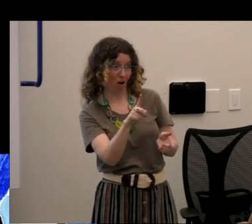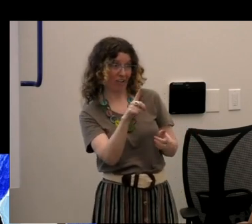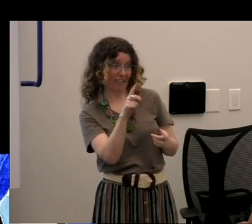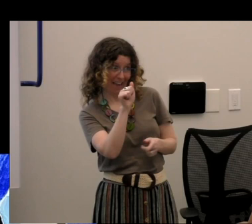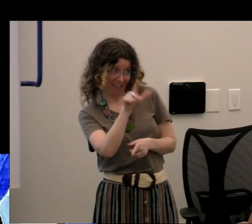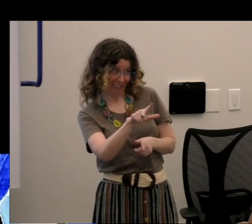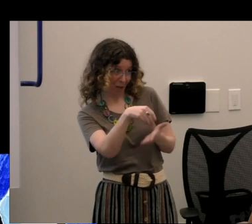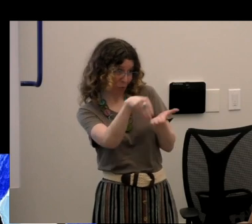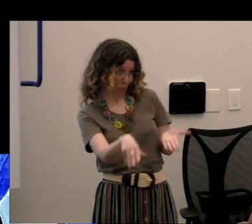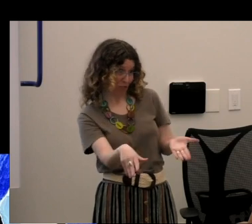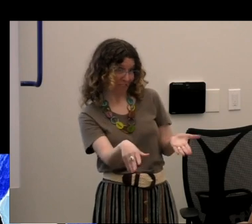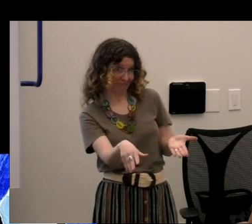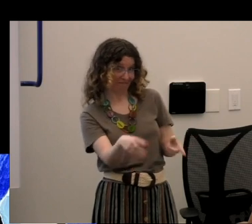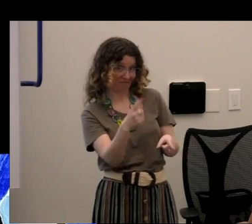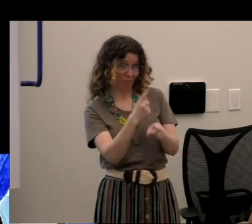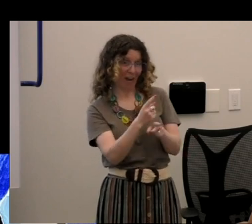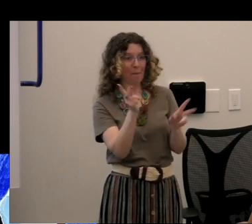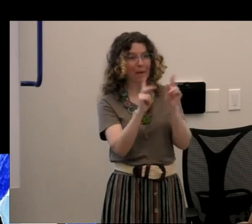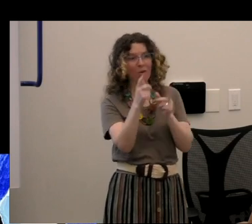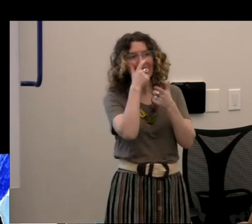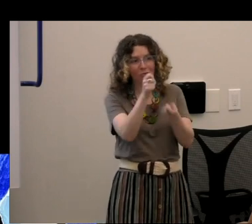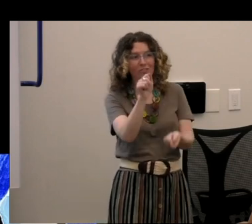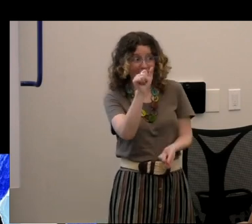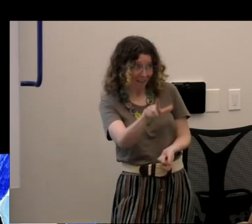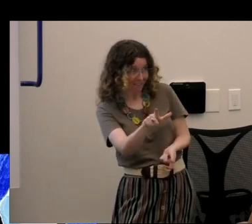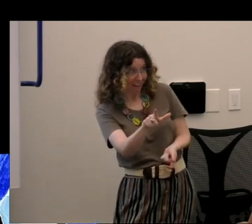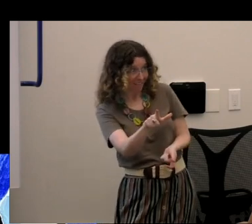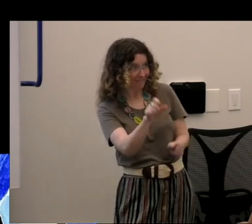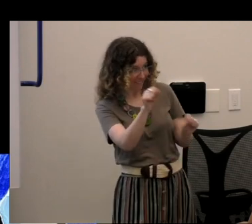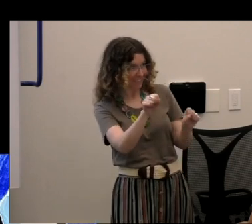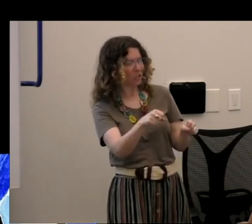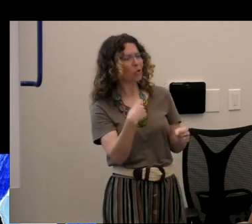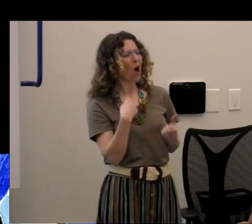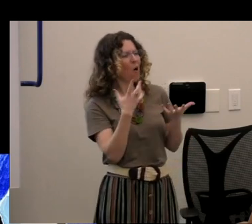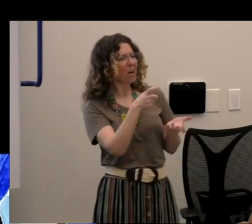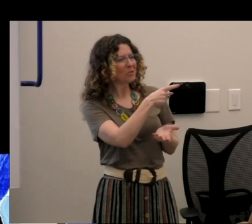of you are ASL students in here, am I right?